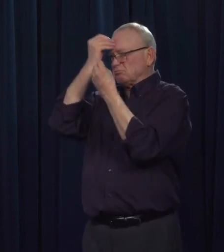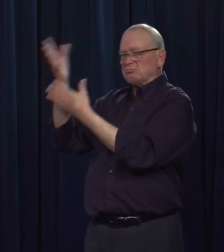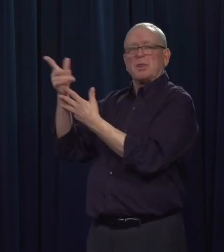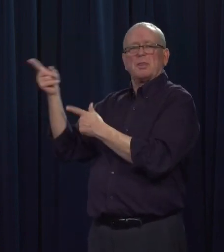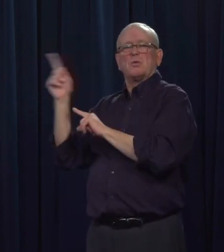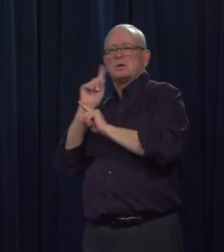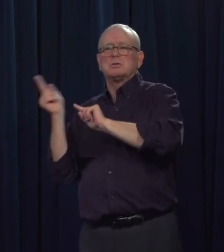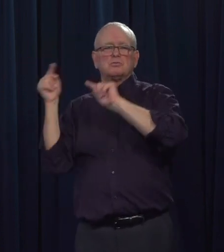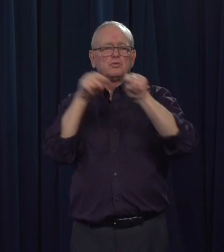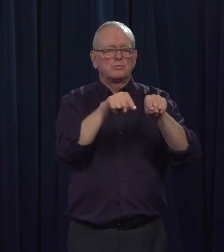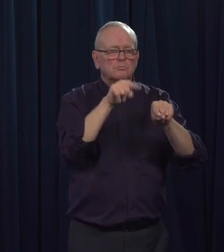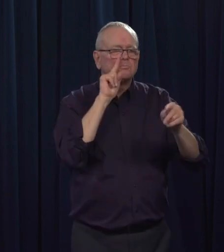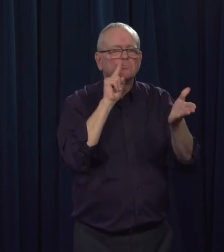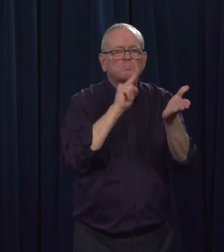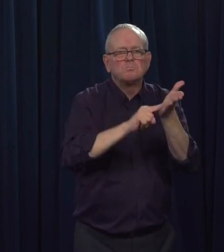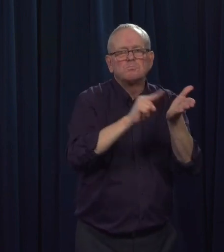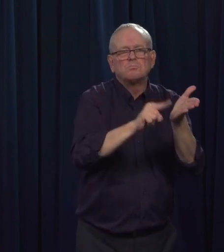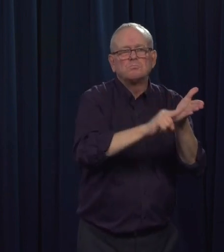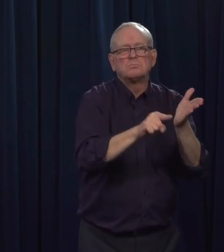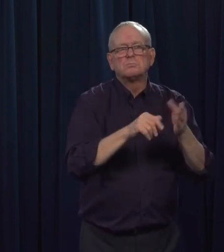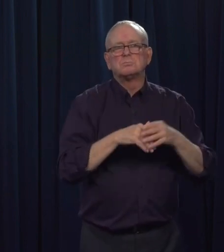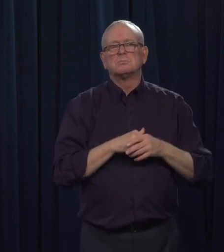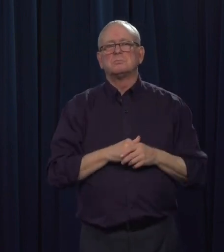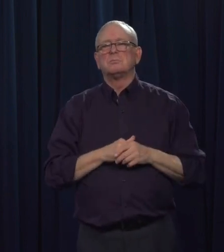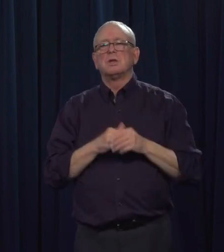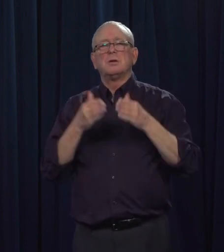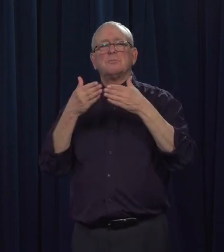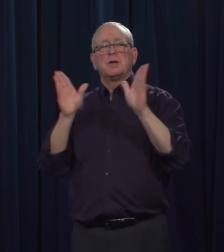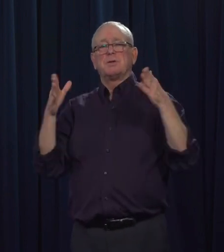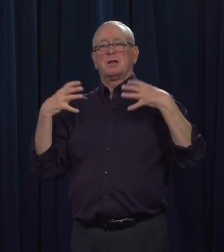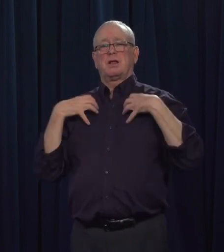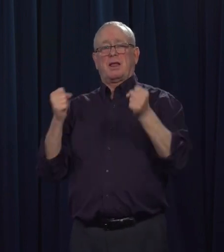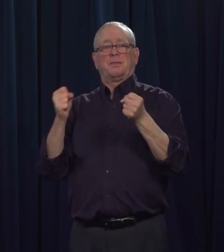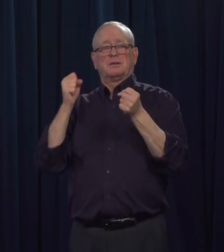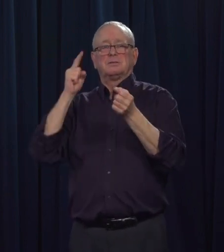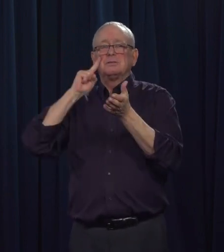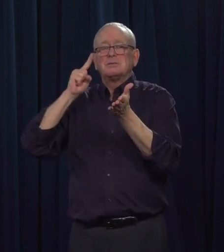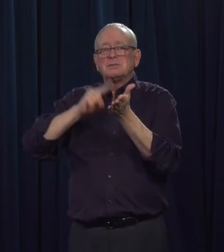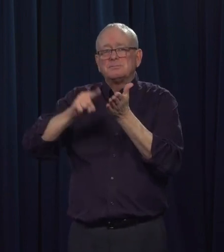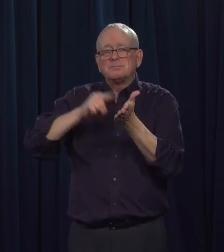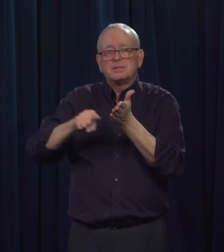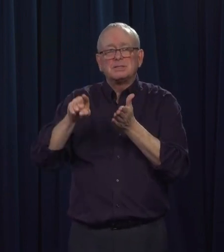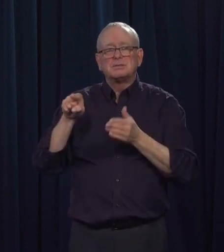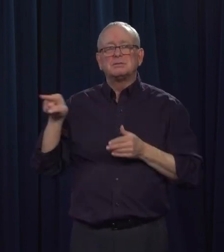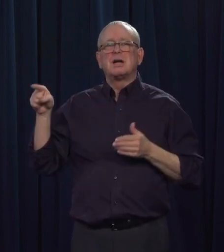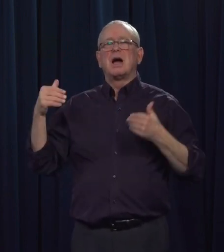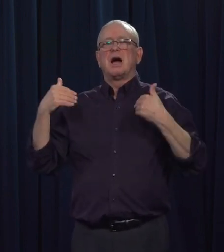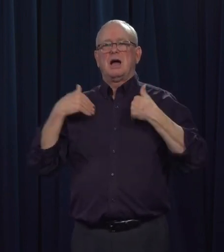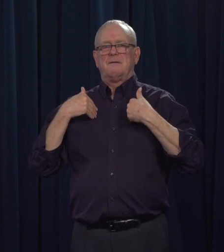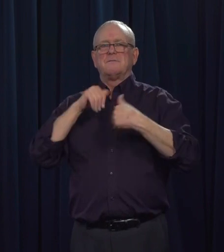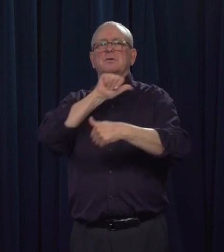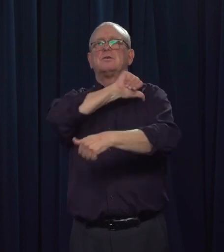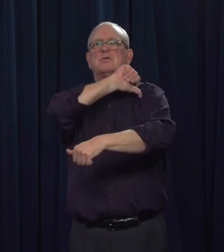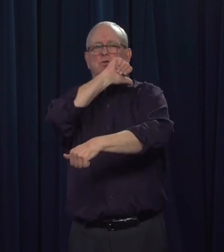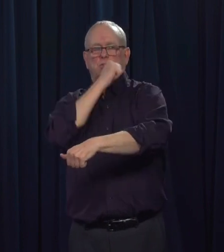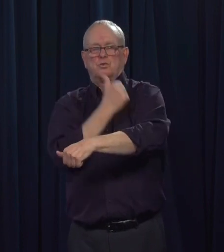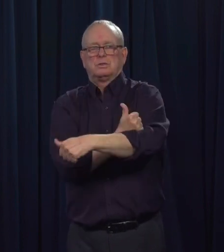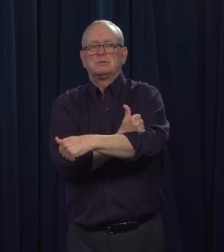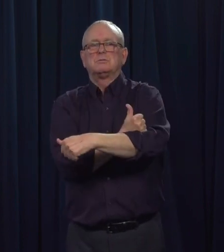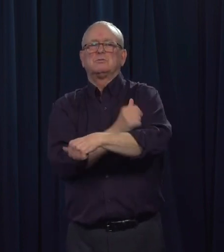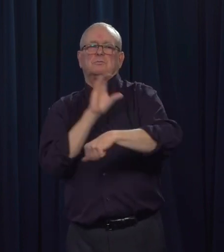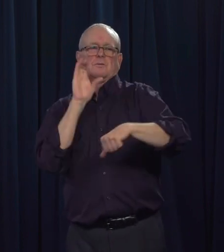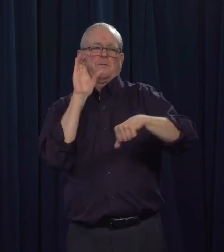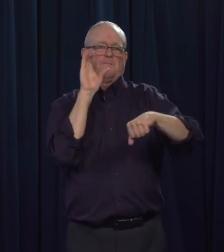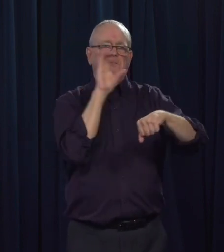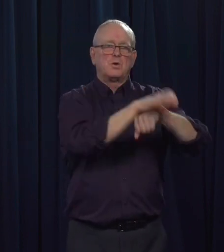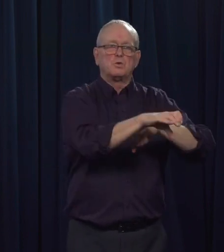those environmental public health inspectors are able to enforce the legal orders that have been put in place to require all of those